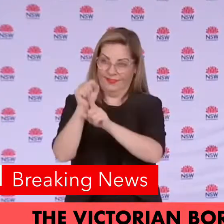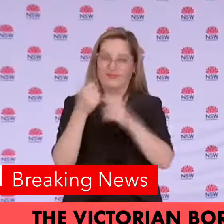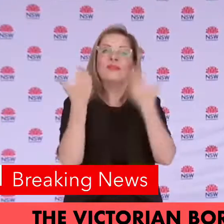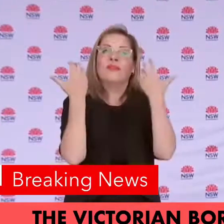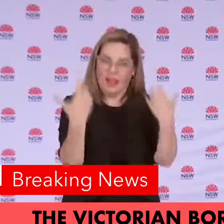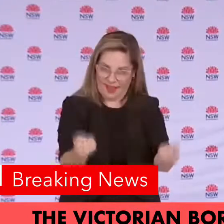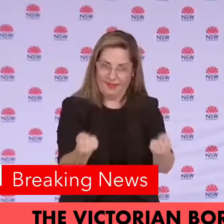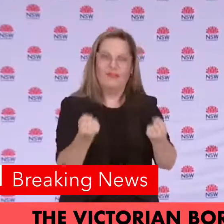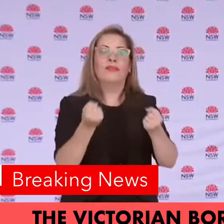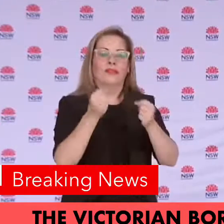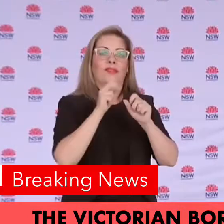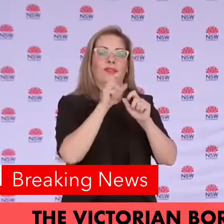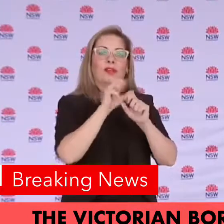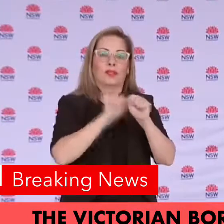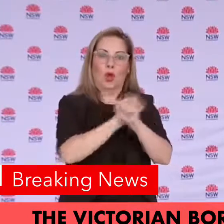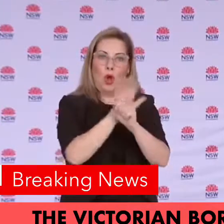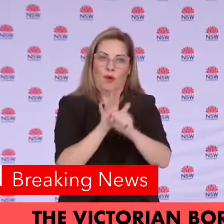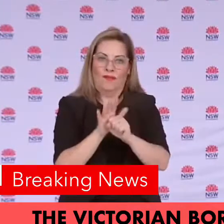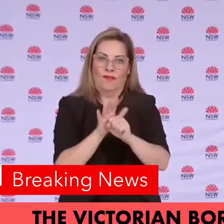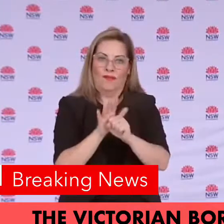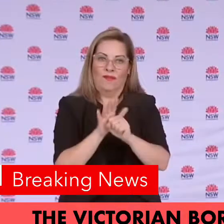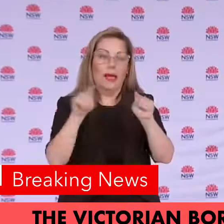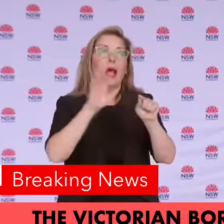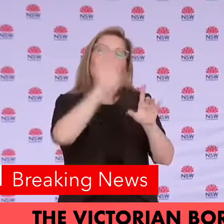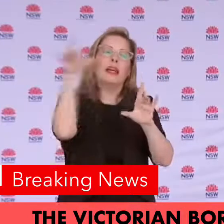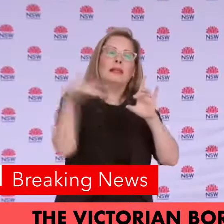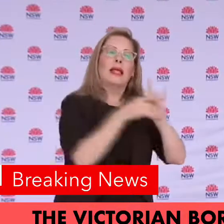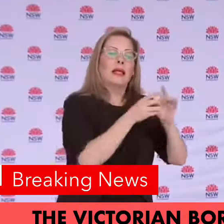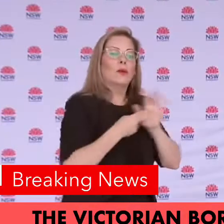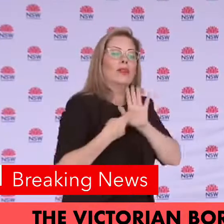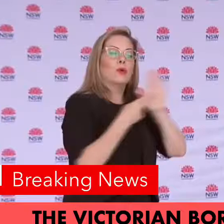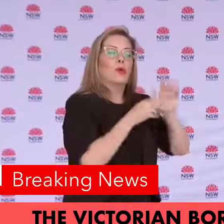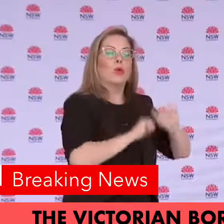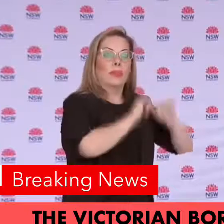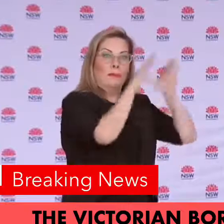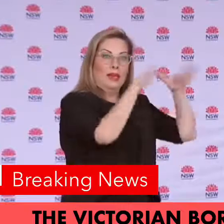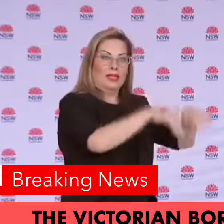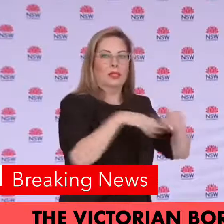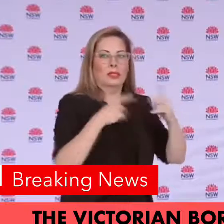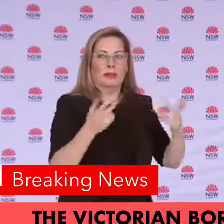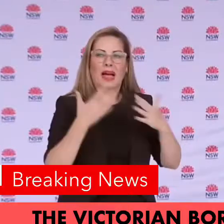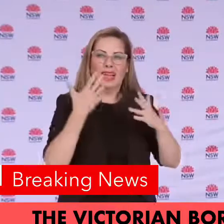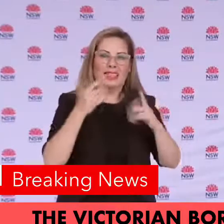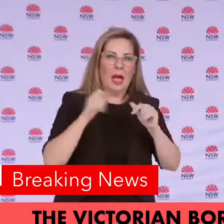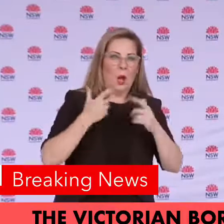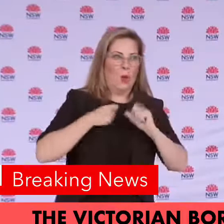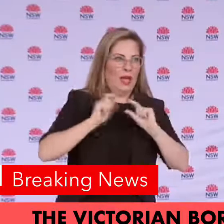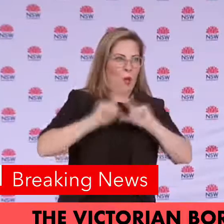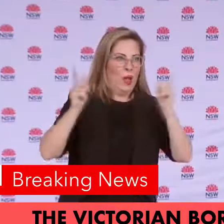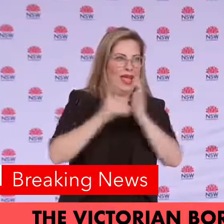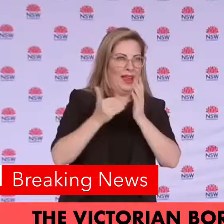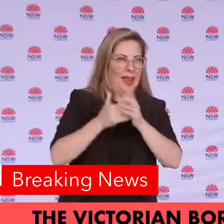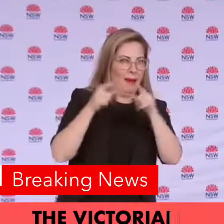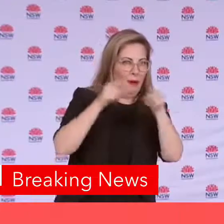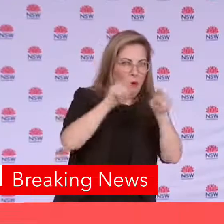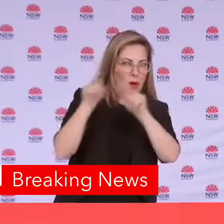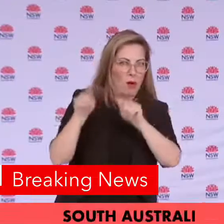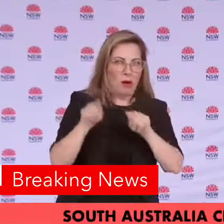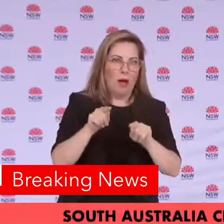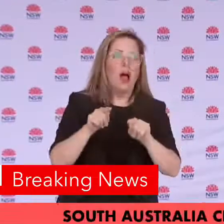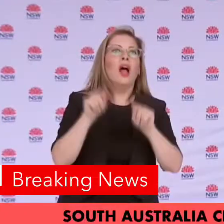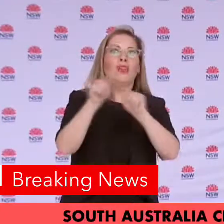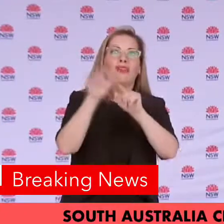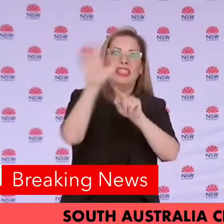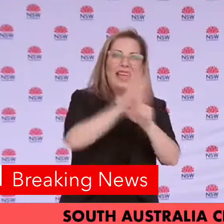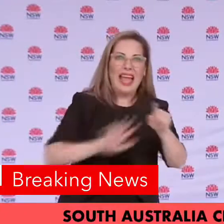people's attention to that positive result. It may be linked to those cases in the area, but regardless we urge people in those areas to